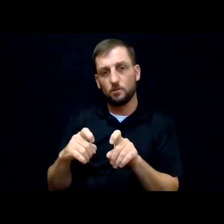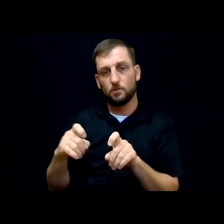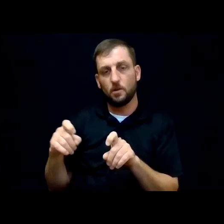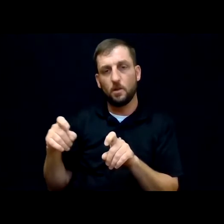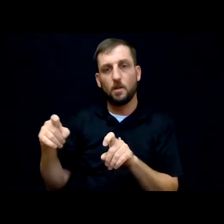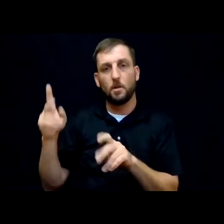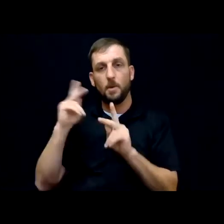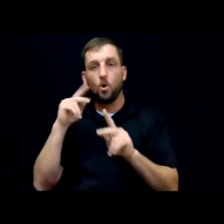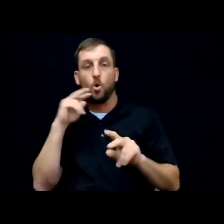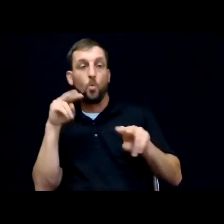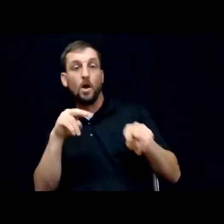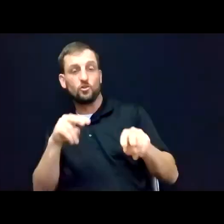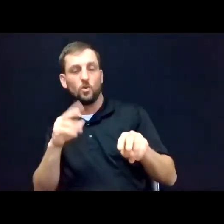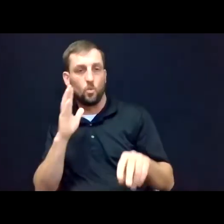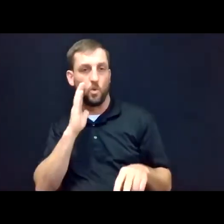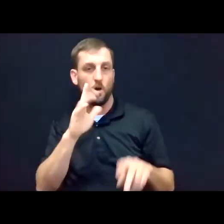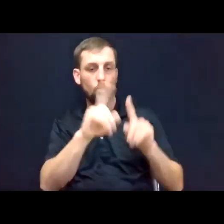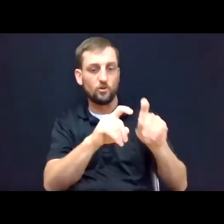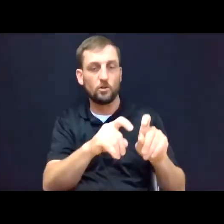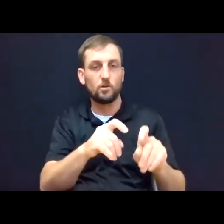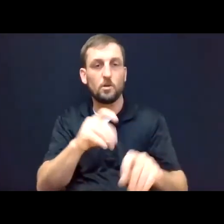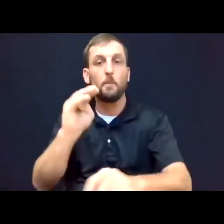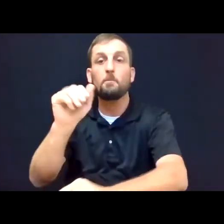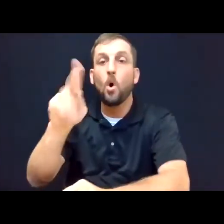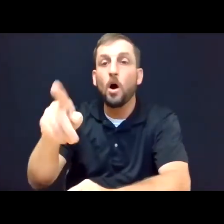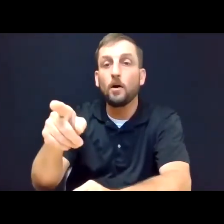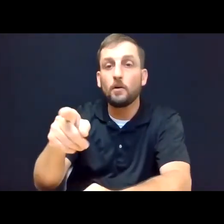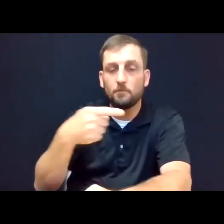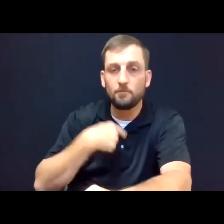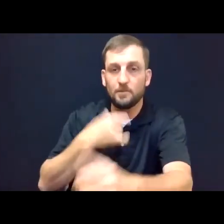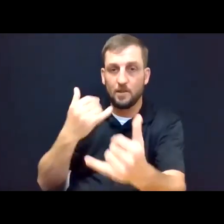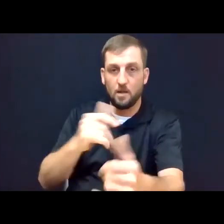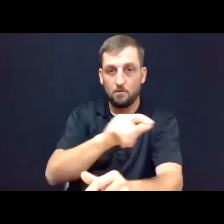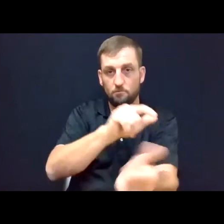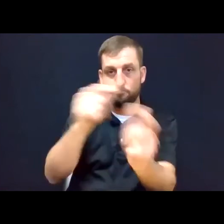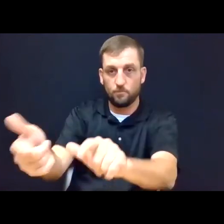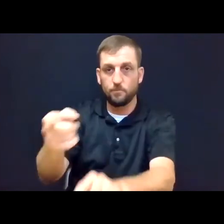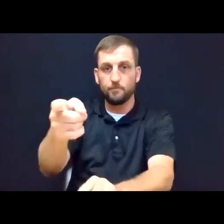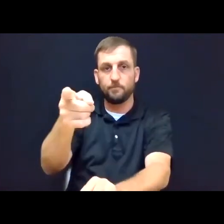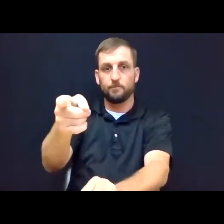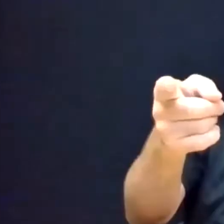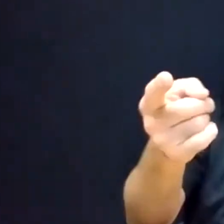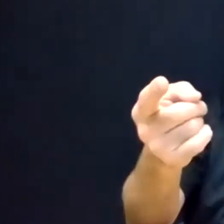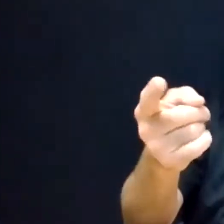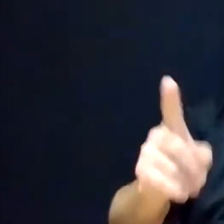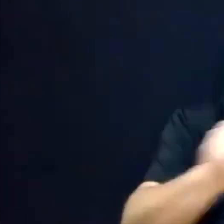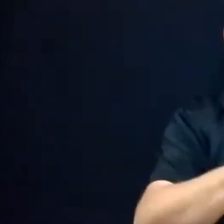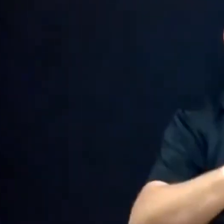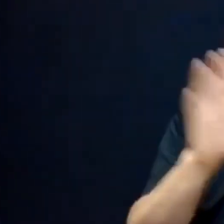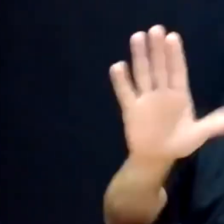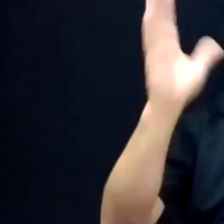attendees will have. Mark, we're going to ask you to come on and give your presentation.